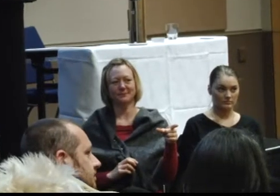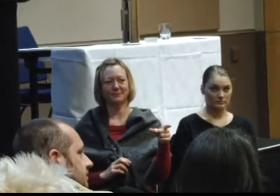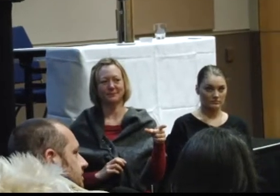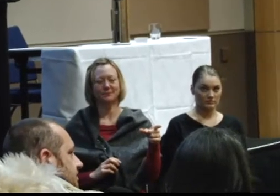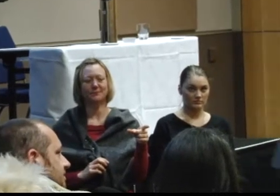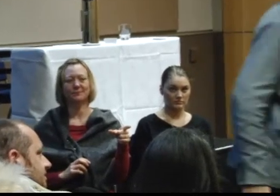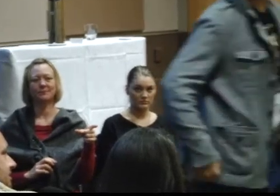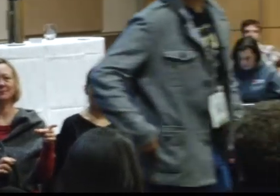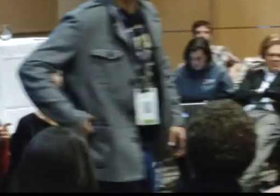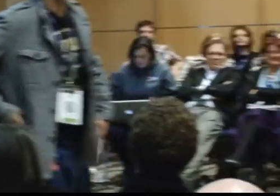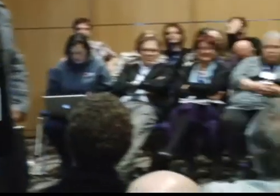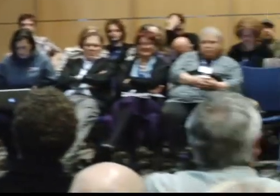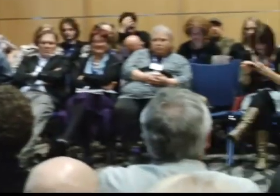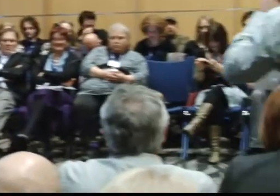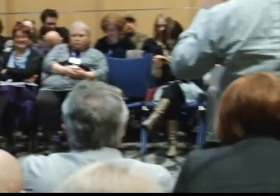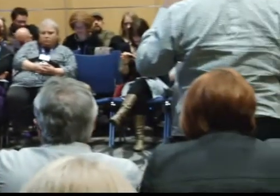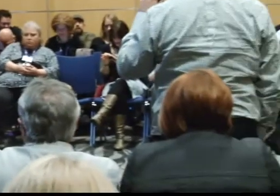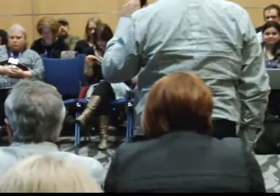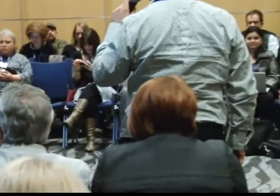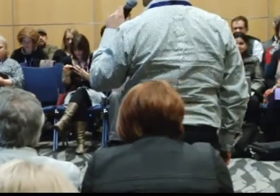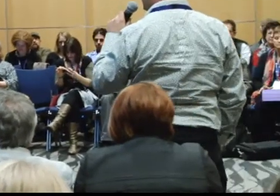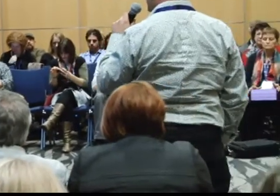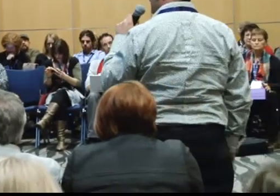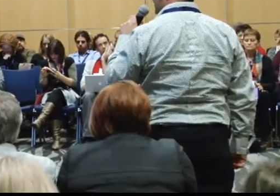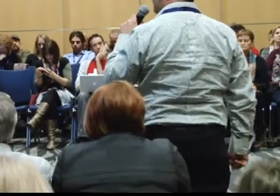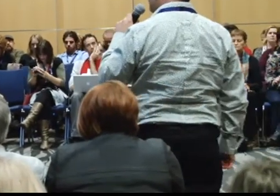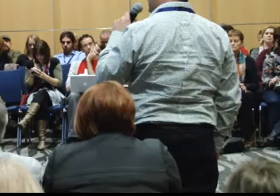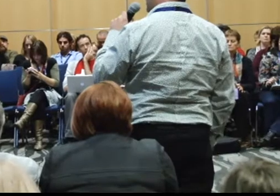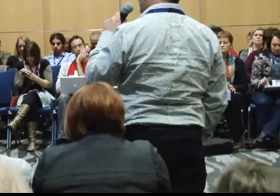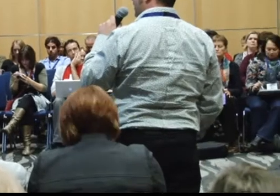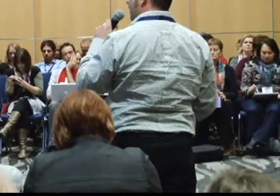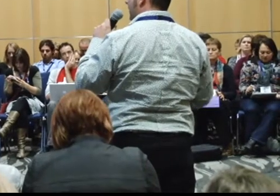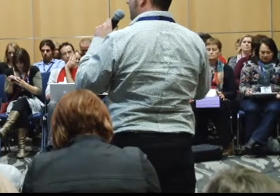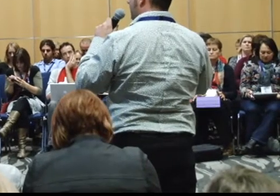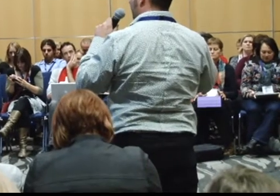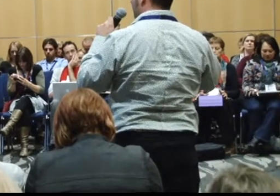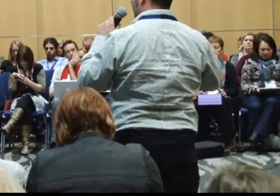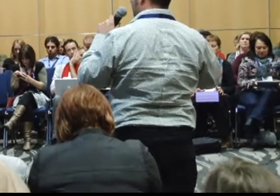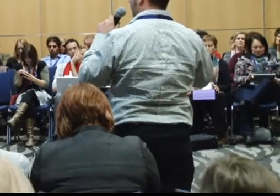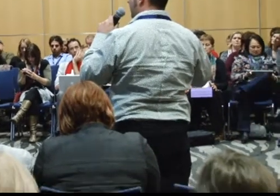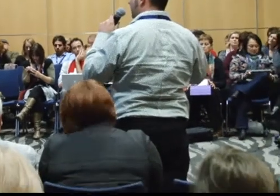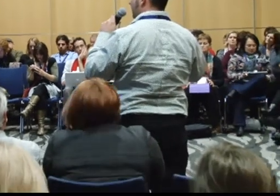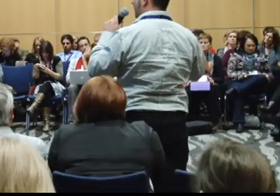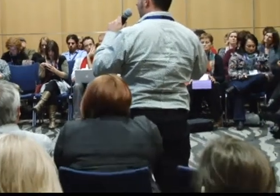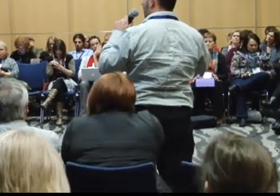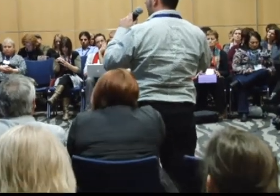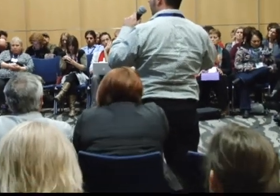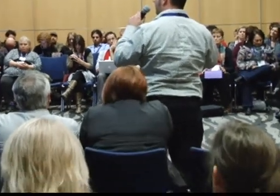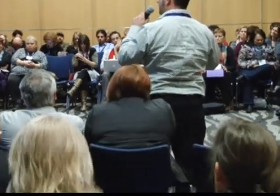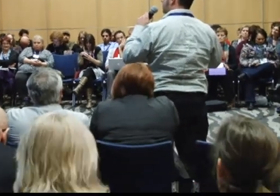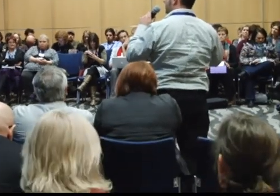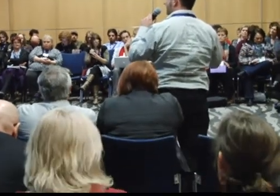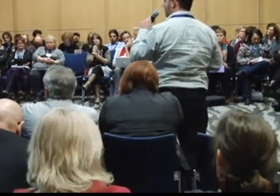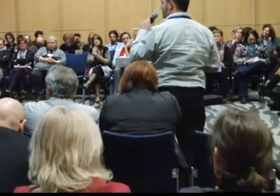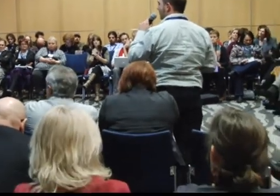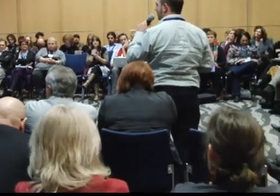A component of this is also the idea that these kind of organizations could be a mechanism for people involved in the community, or sorry, involved in